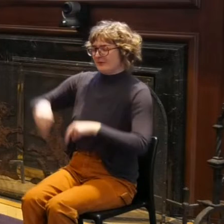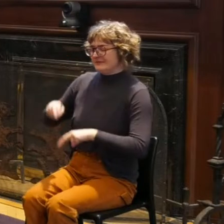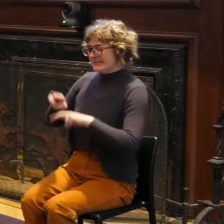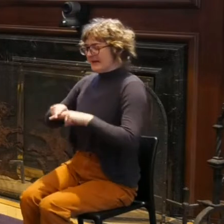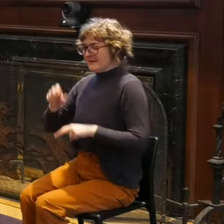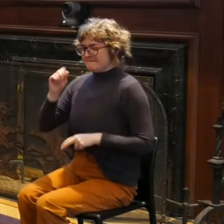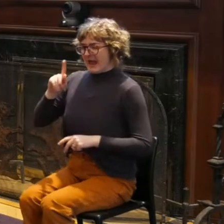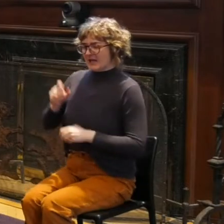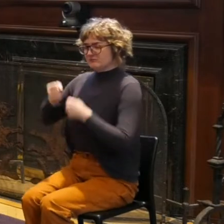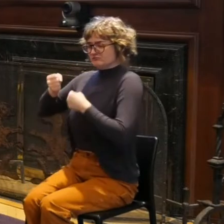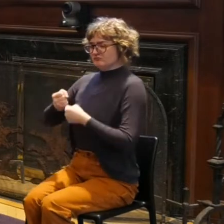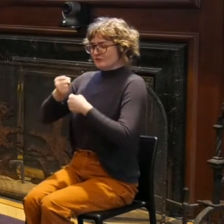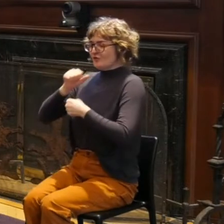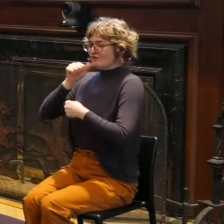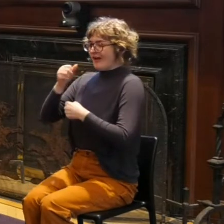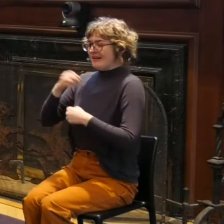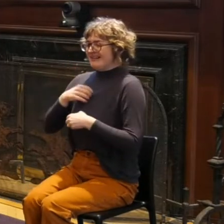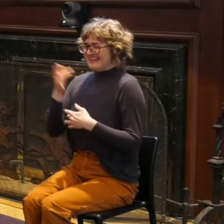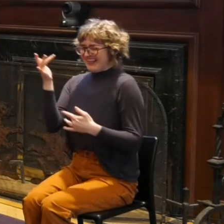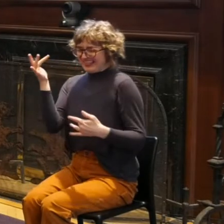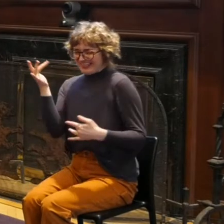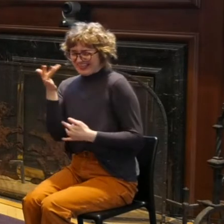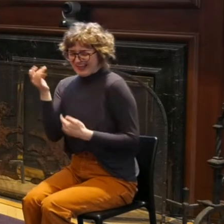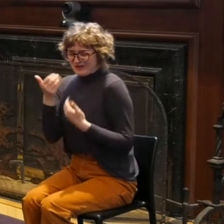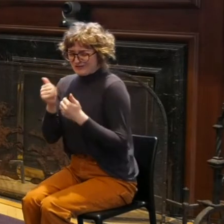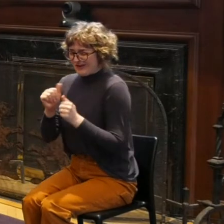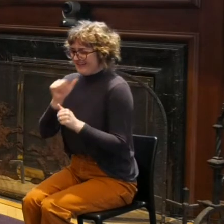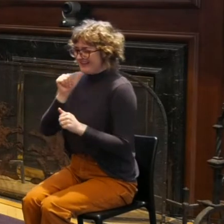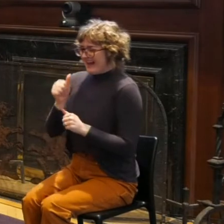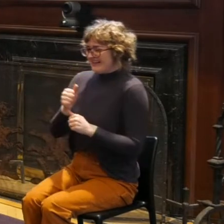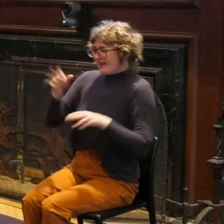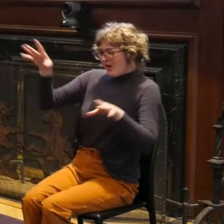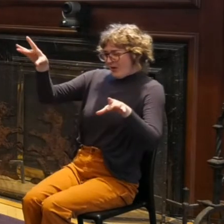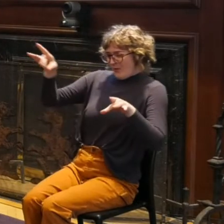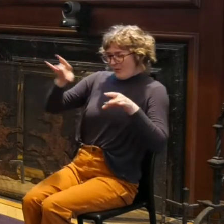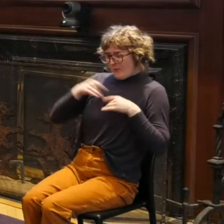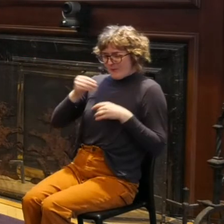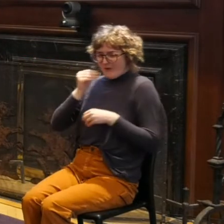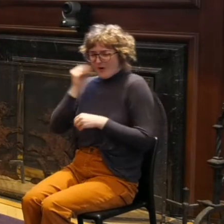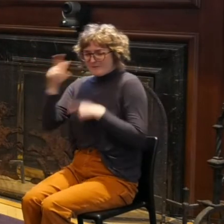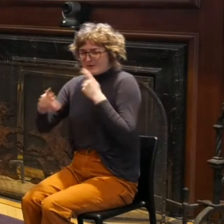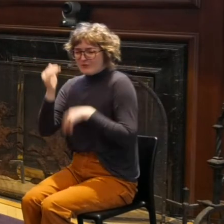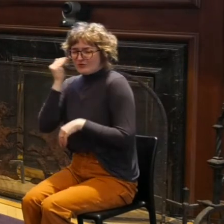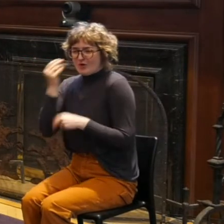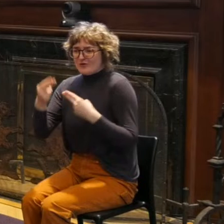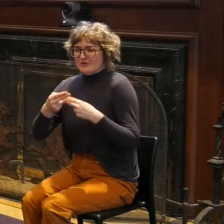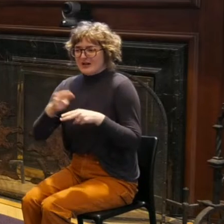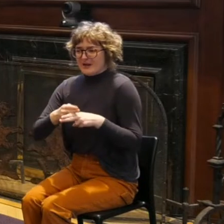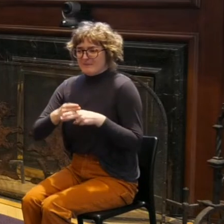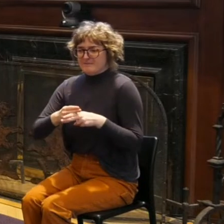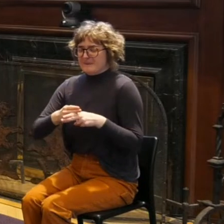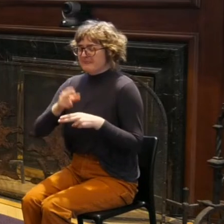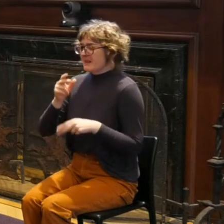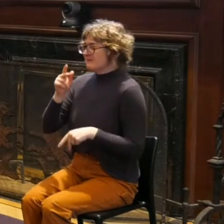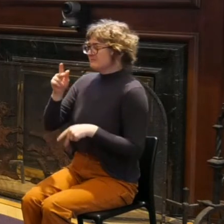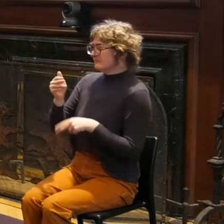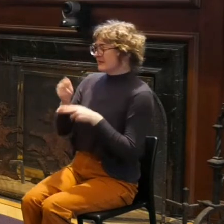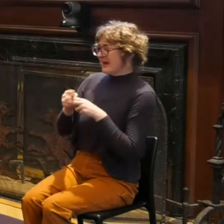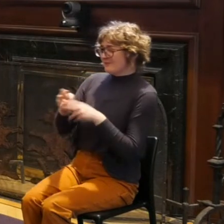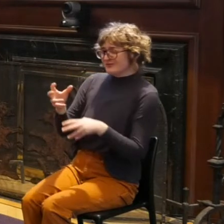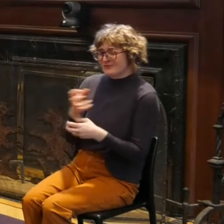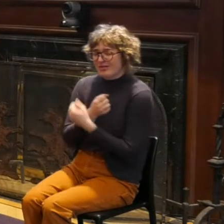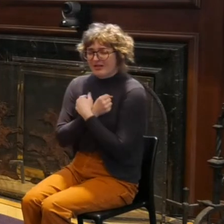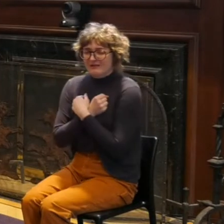back, trying not to get sick, trying not to bring a cold home to people who knew your name, whose names you